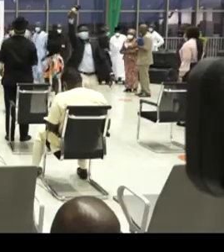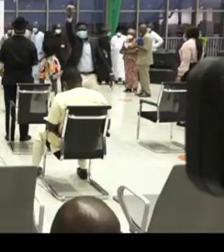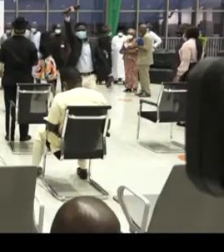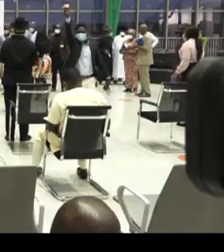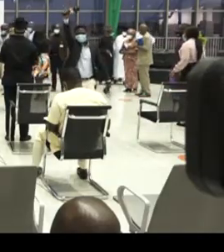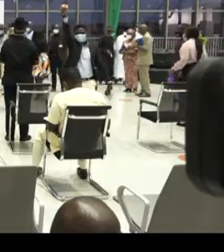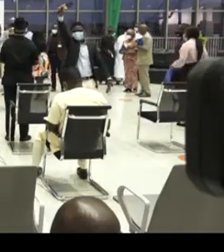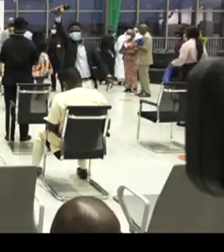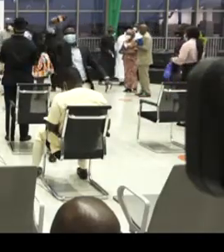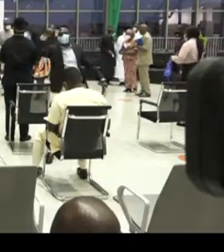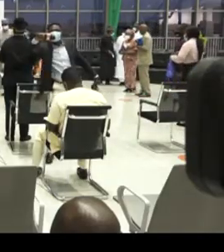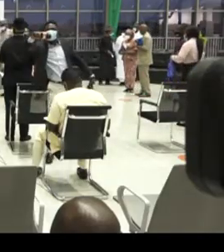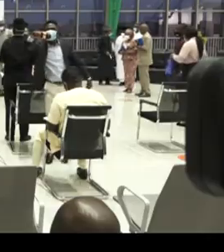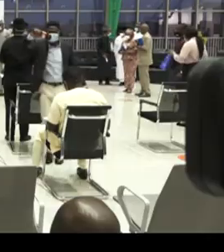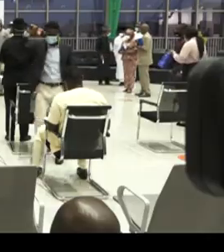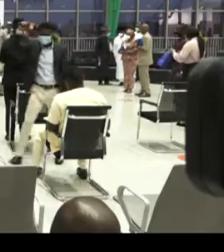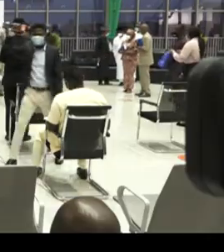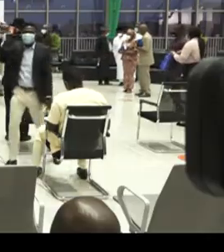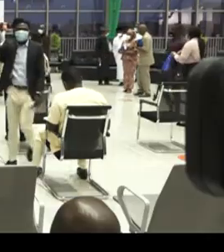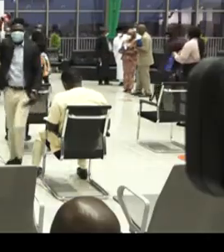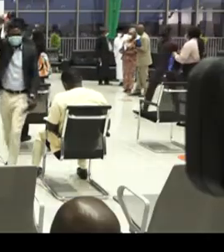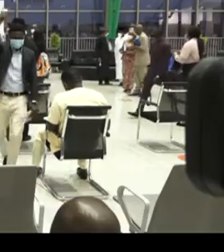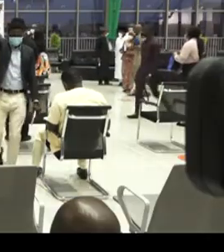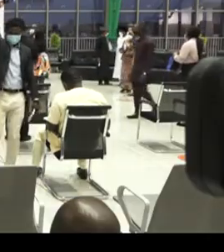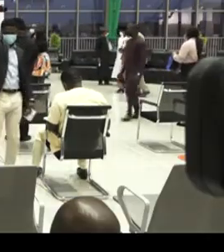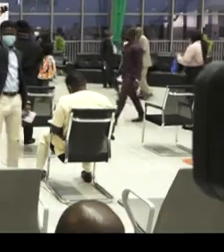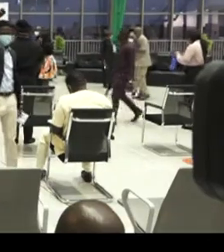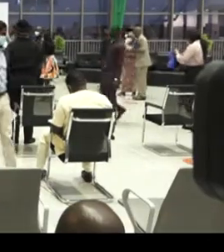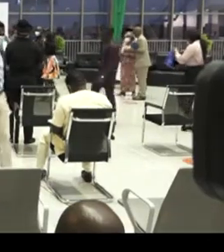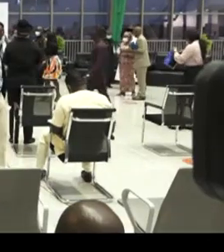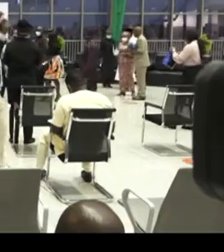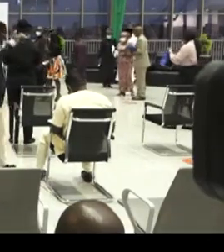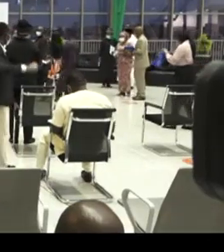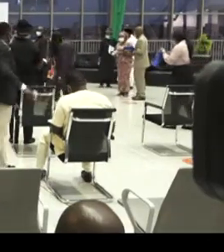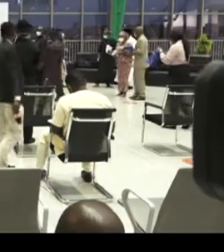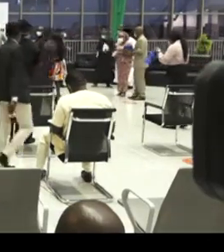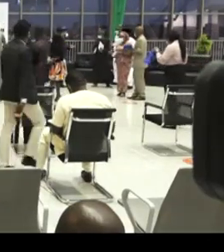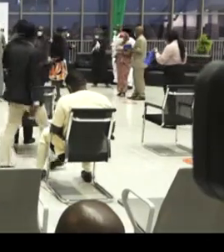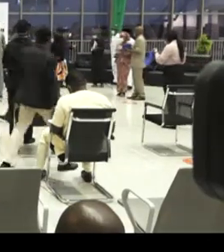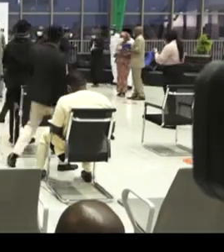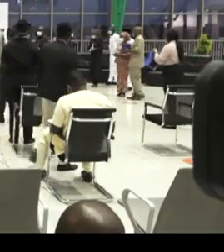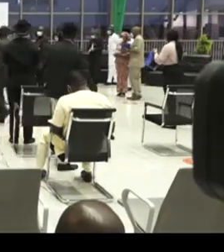Muhammadu Buhari. In Abuja, Mitaire Ikben, NTA News.